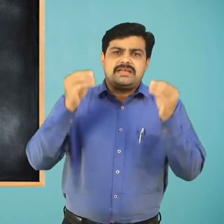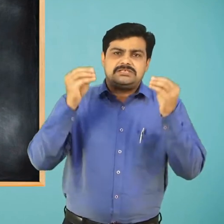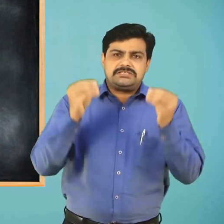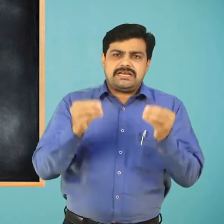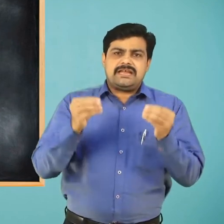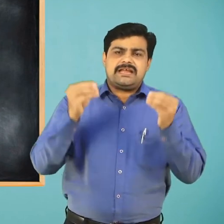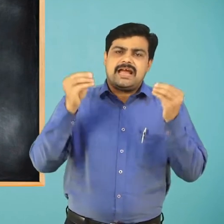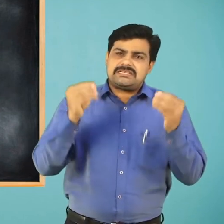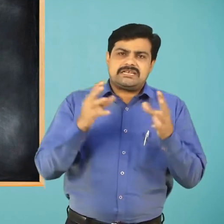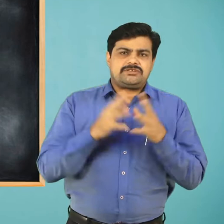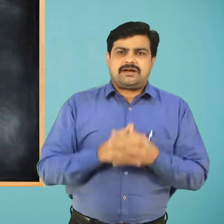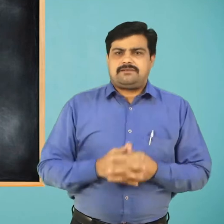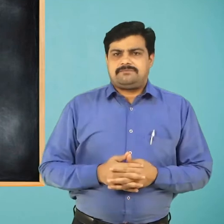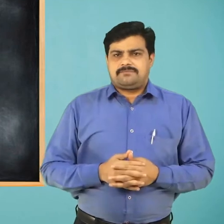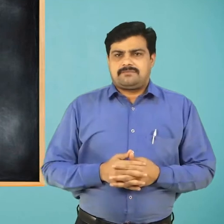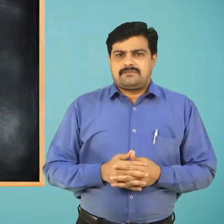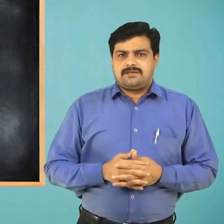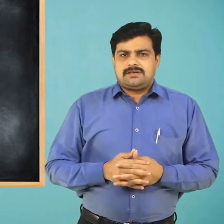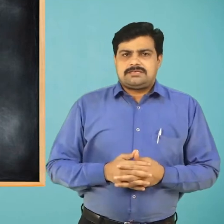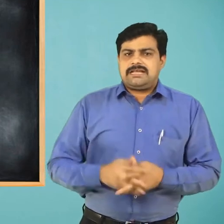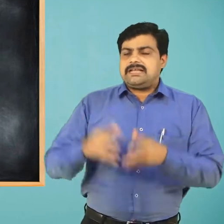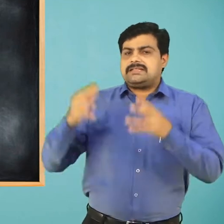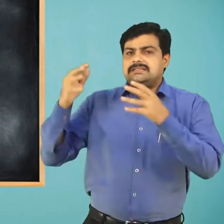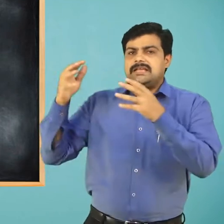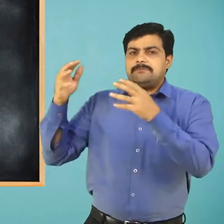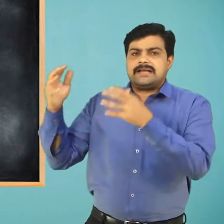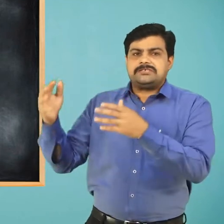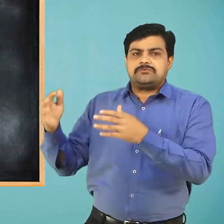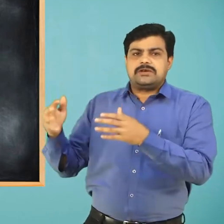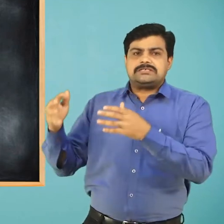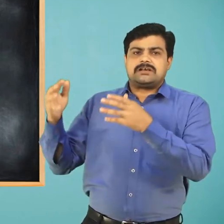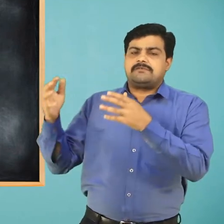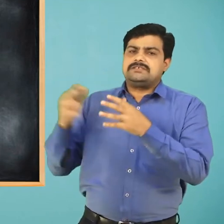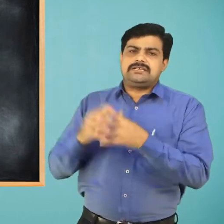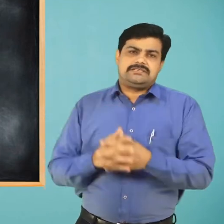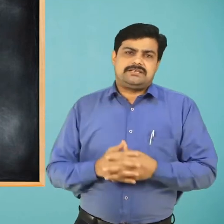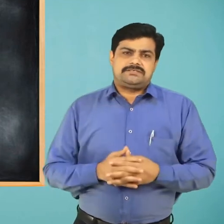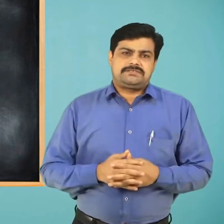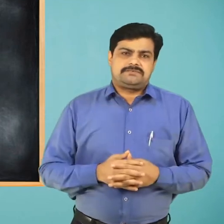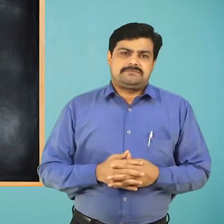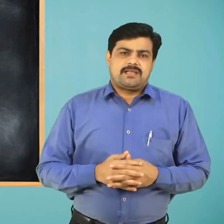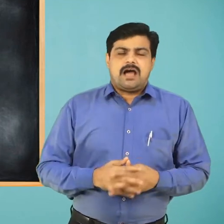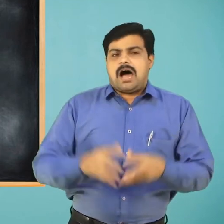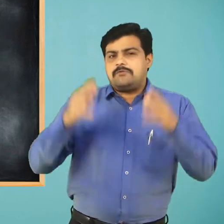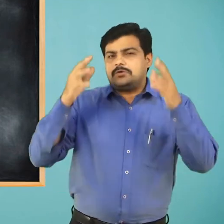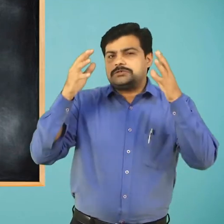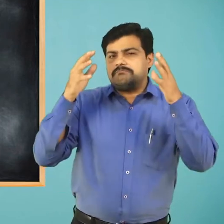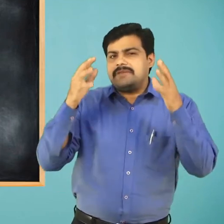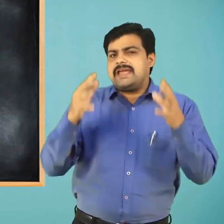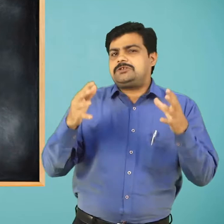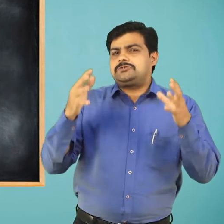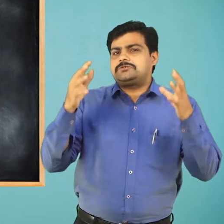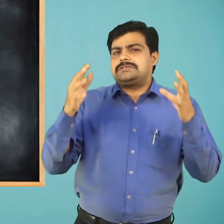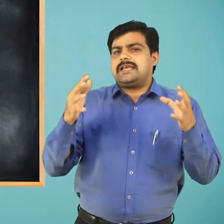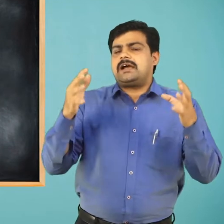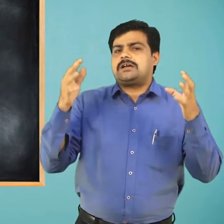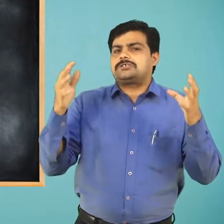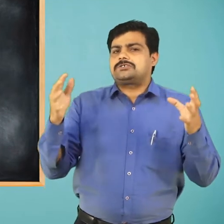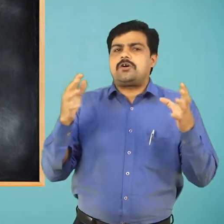me, she, etc. See the passive voice of the sentence. I was made to sing a